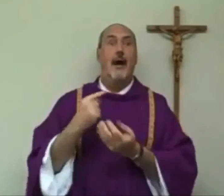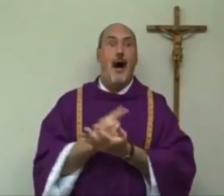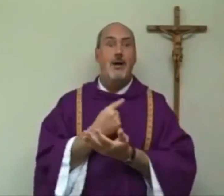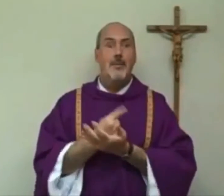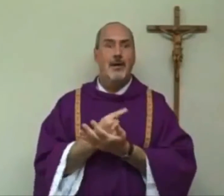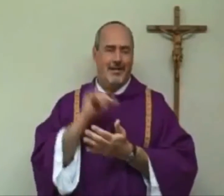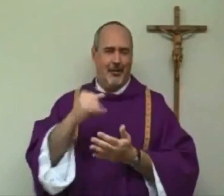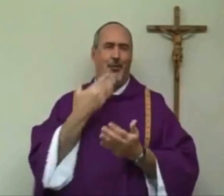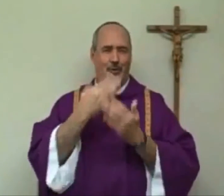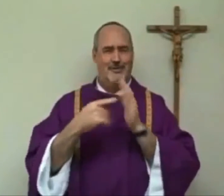God.